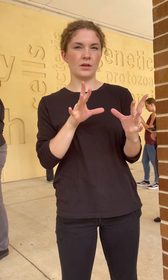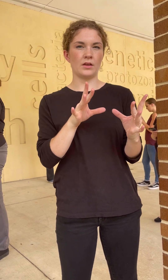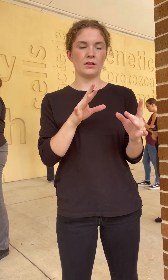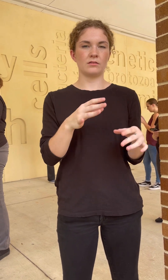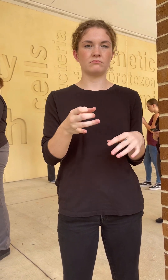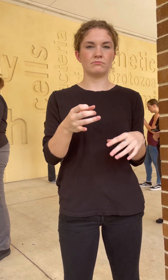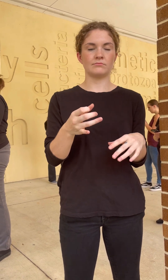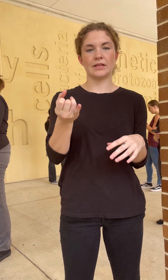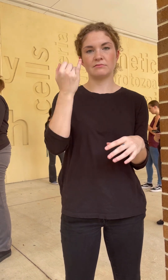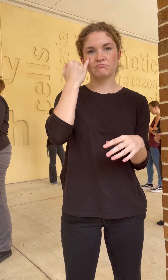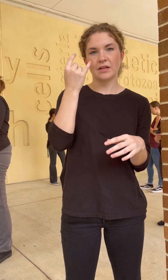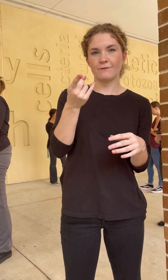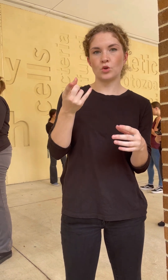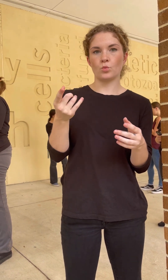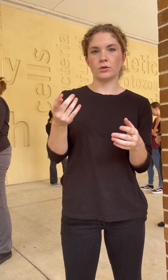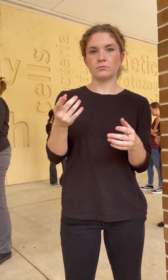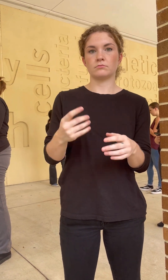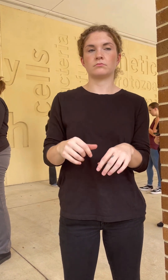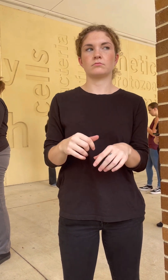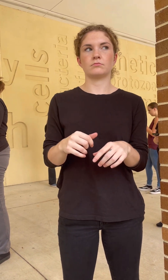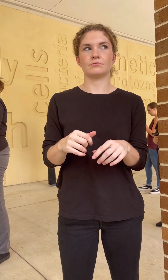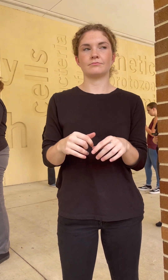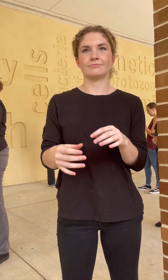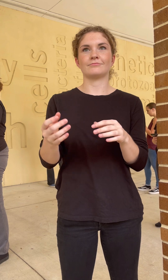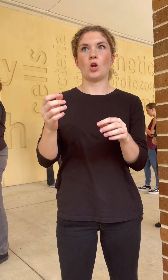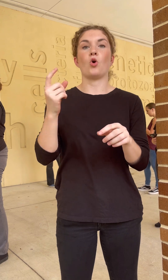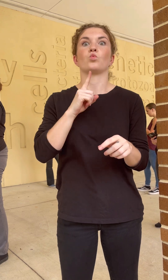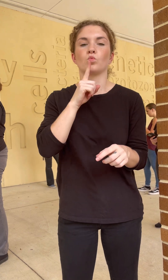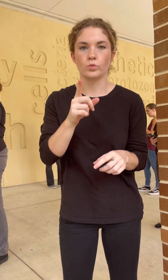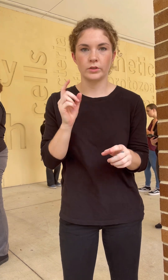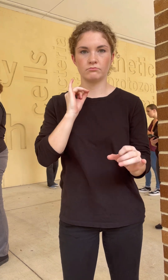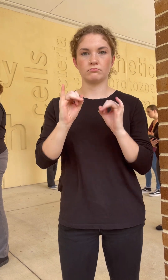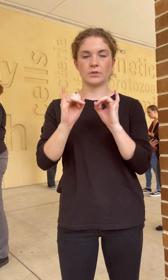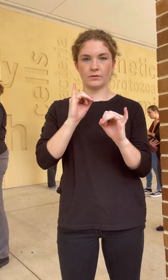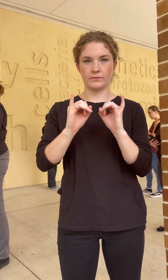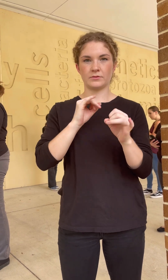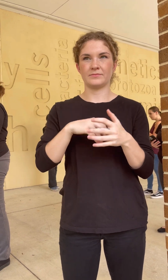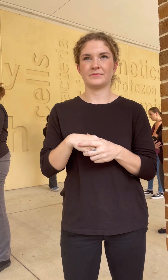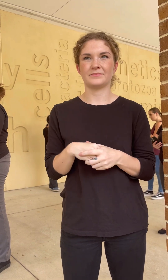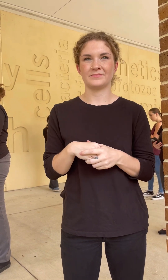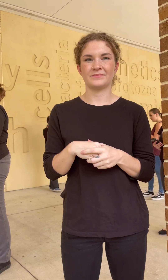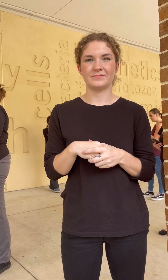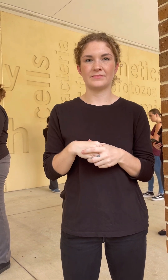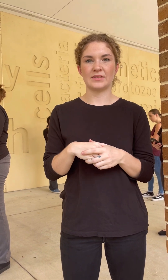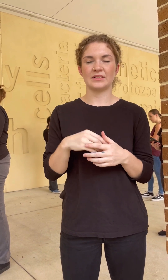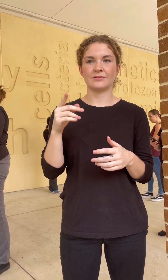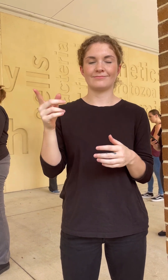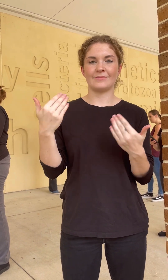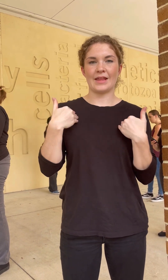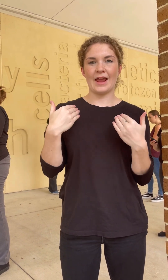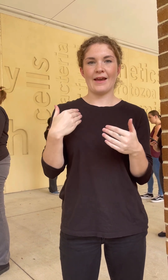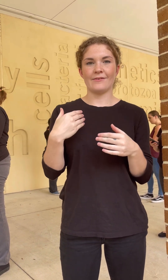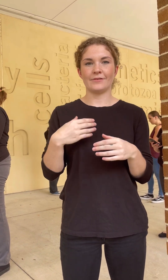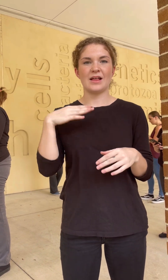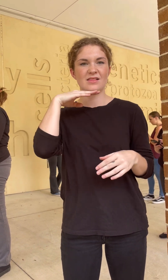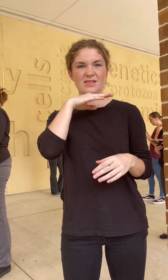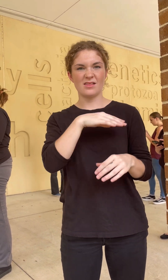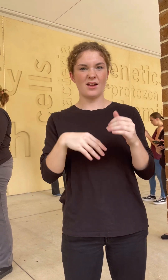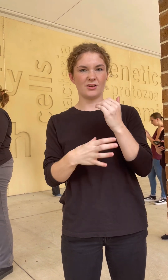interview. So I talk with my hands a lot. If I had on a lot of really loud bracelets, they'd probably say something along the lines of, your